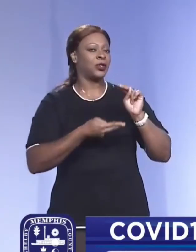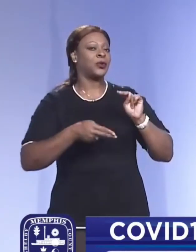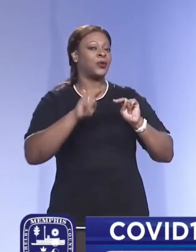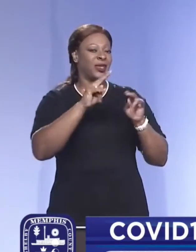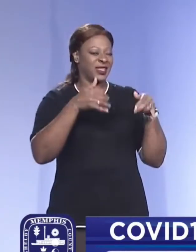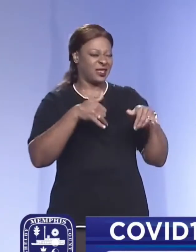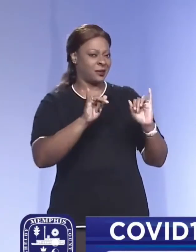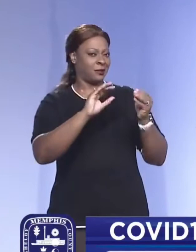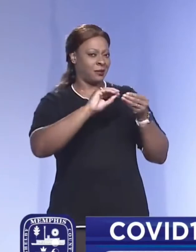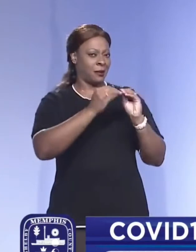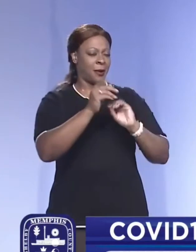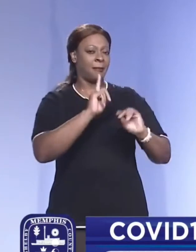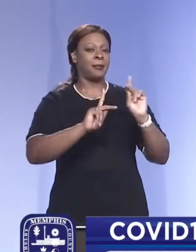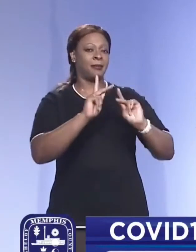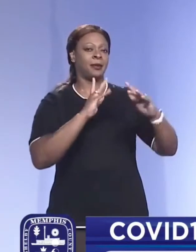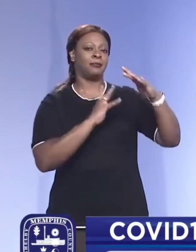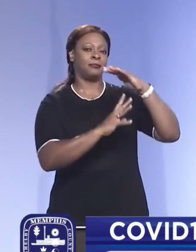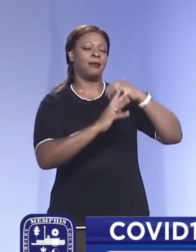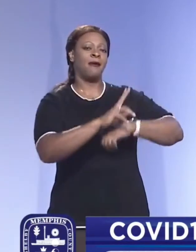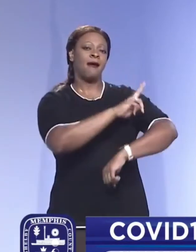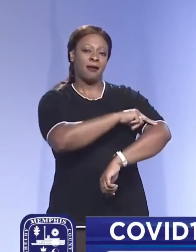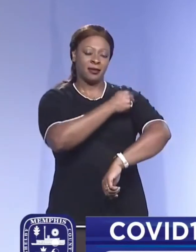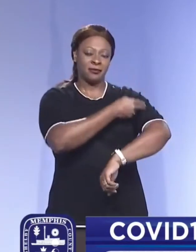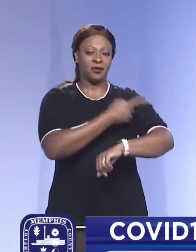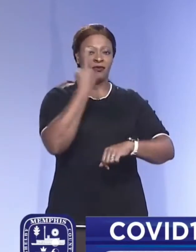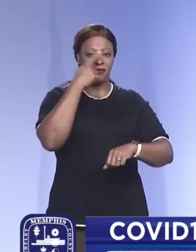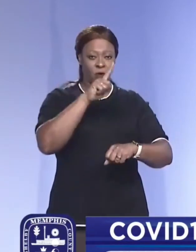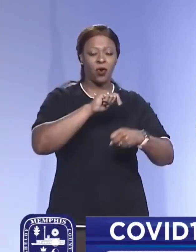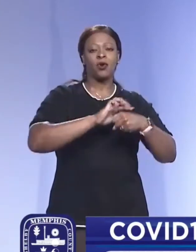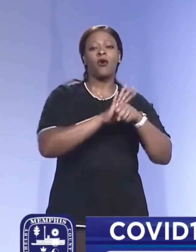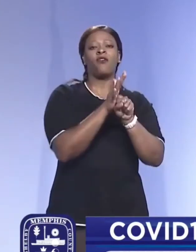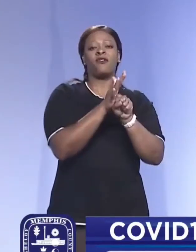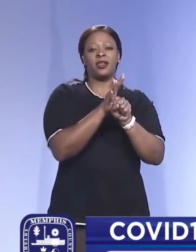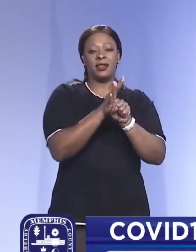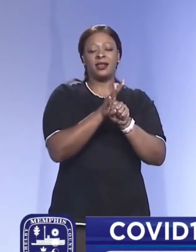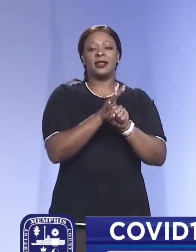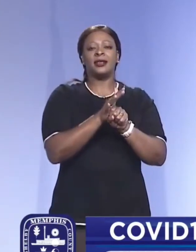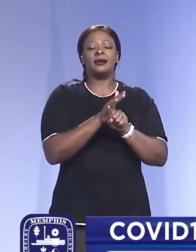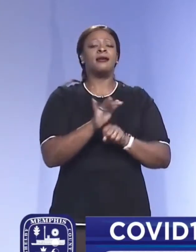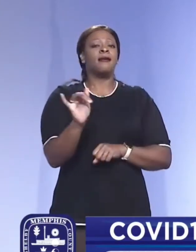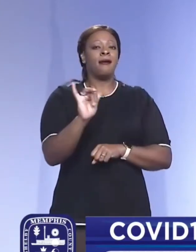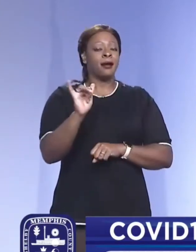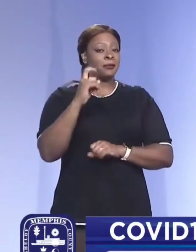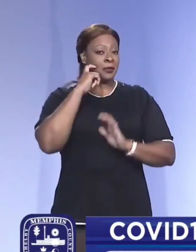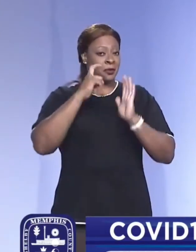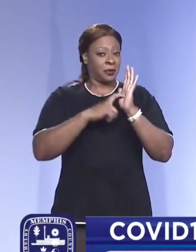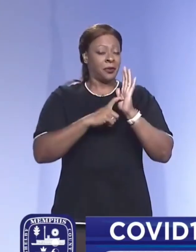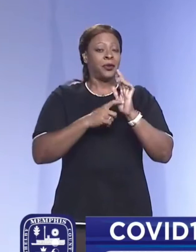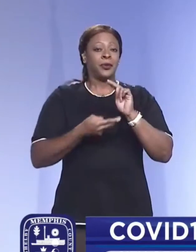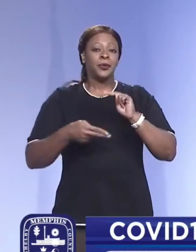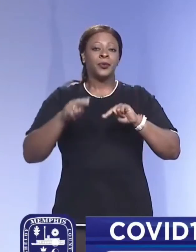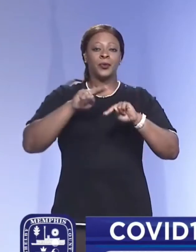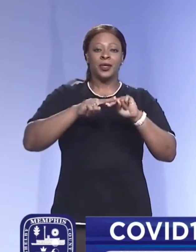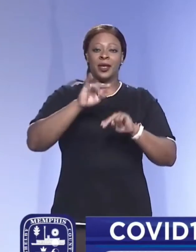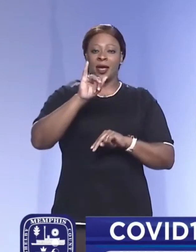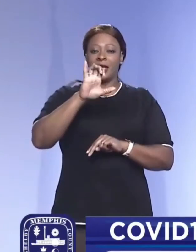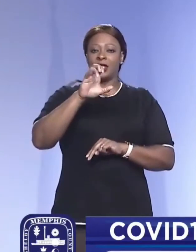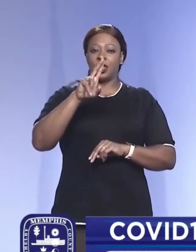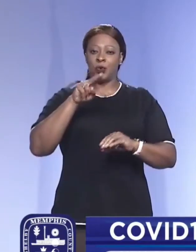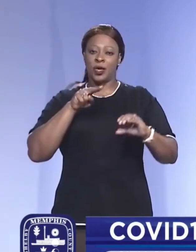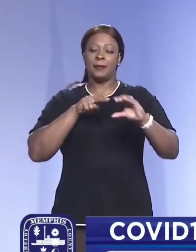in the number of people being hospitalized for COVID-19 and also increase in the intensive care